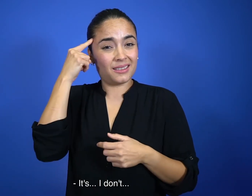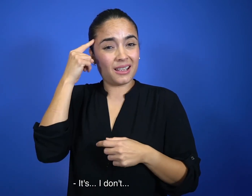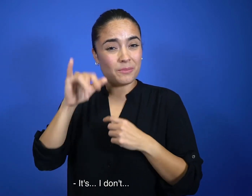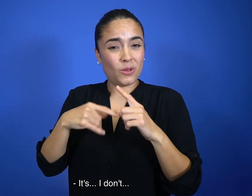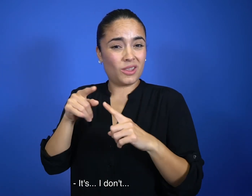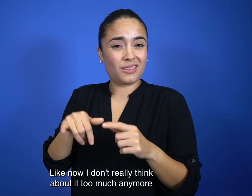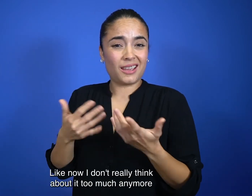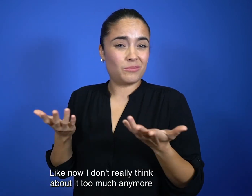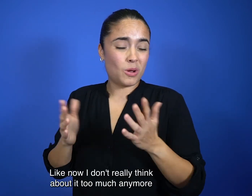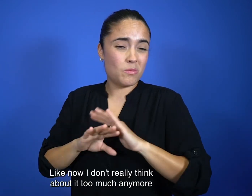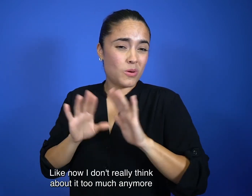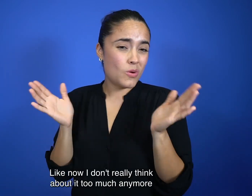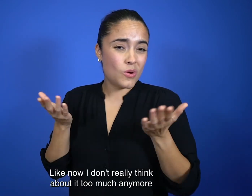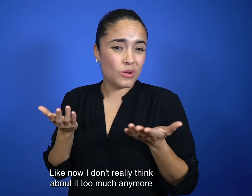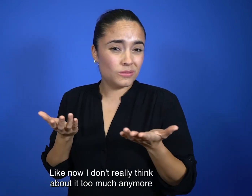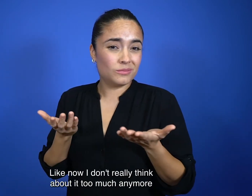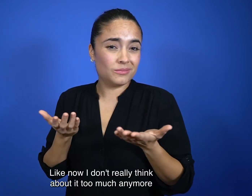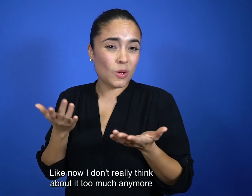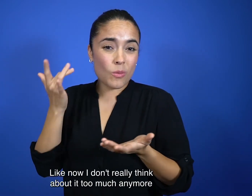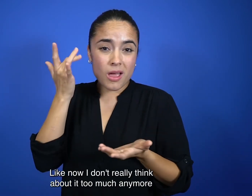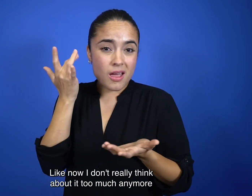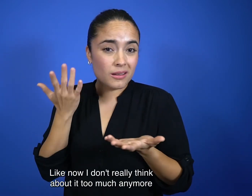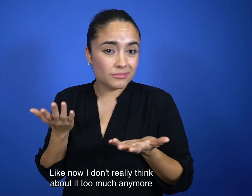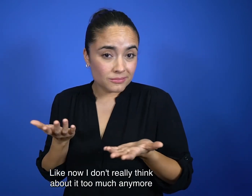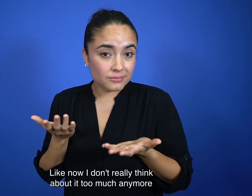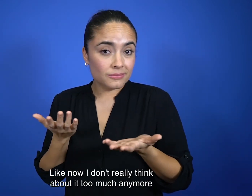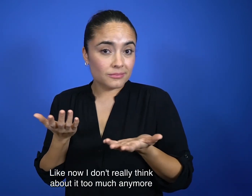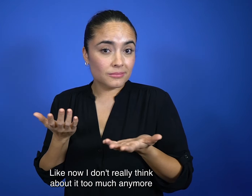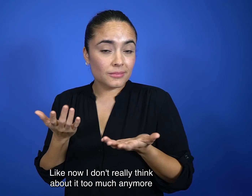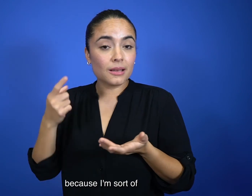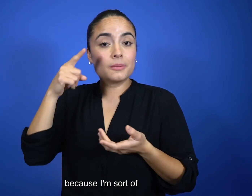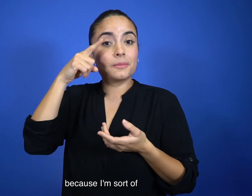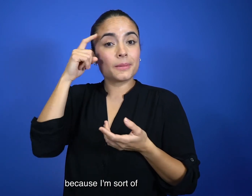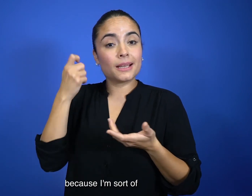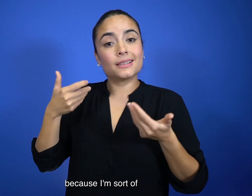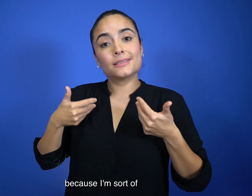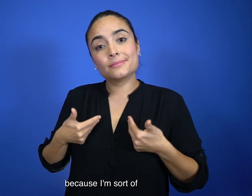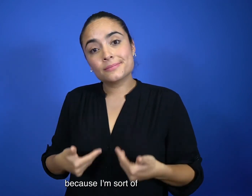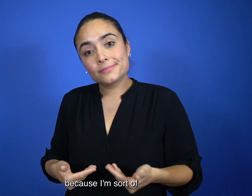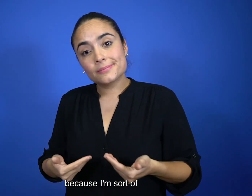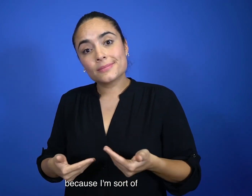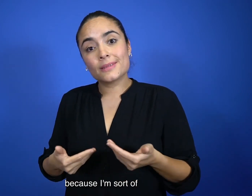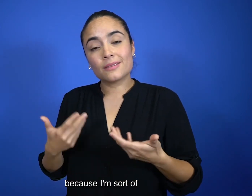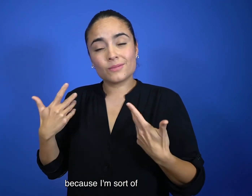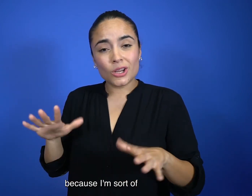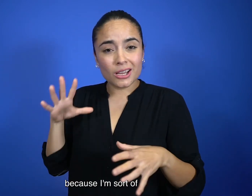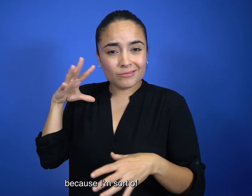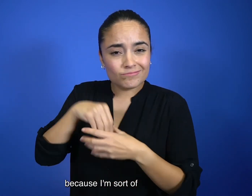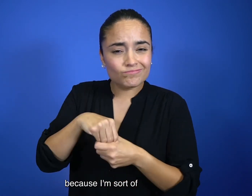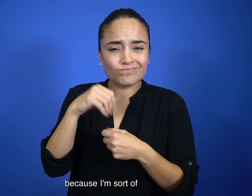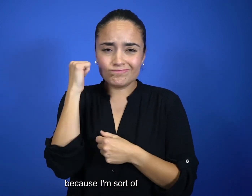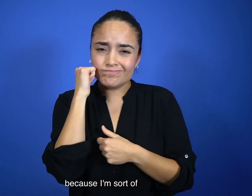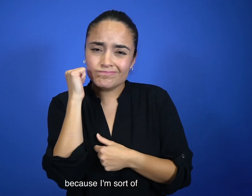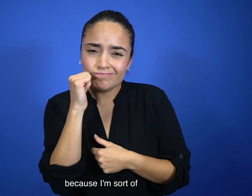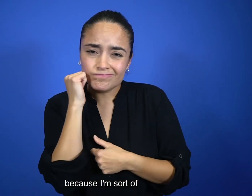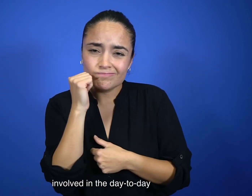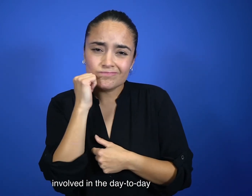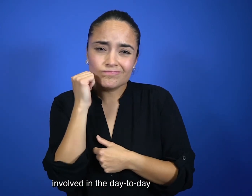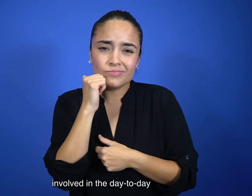I don't like now. I don't really think about it too much anymore because Interesting. because I'm sort of involved